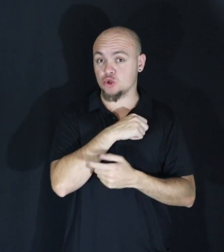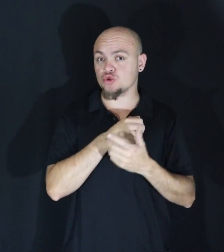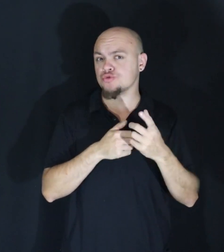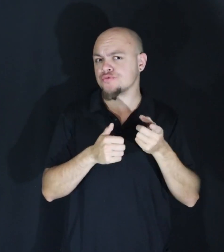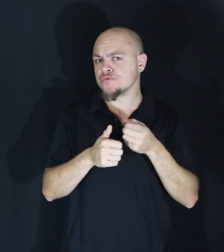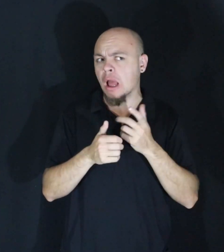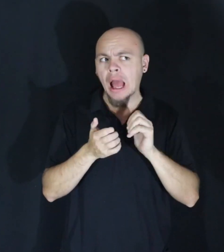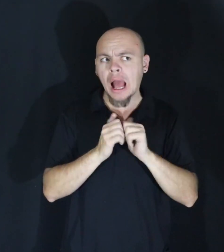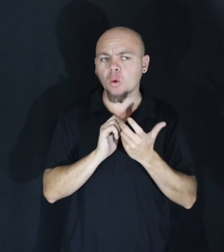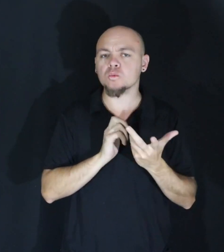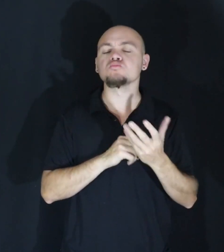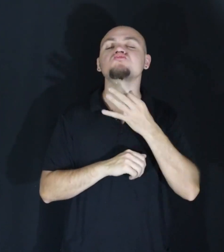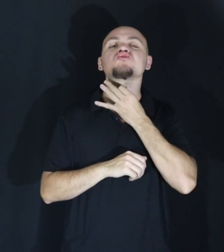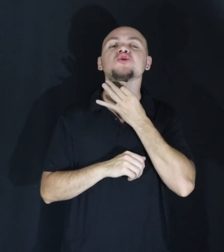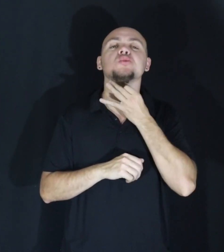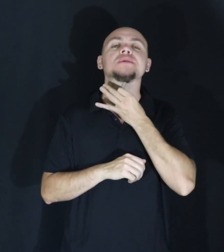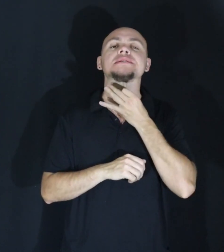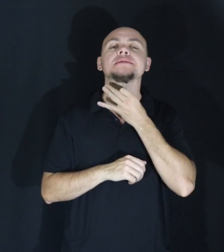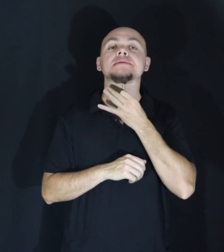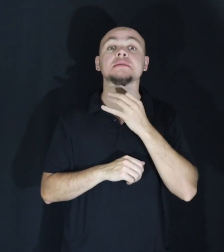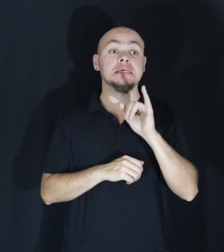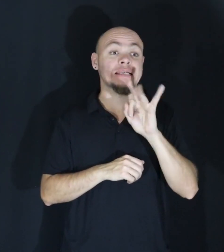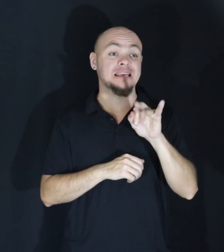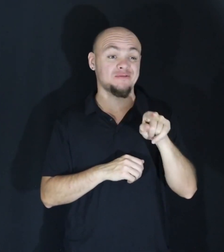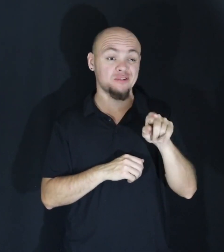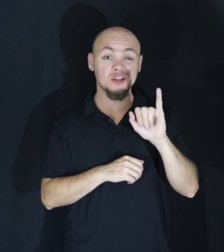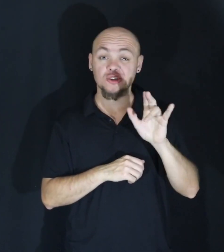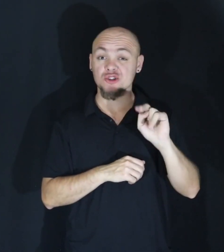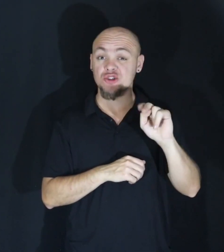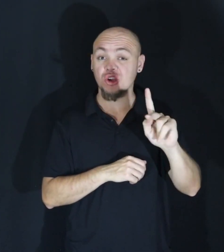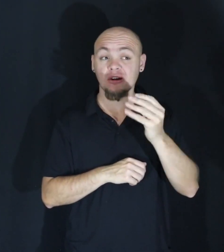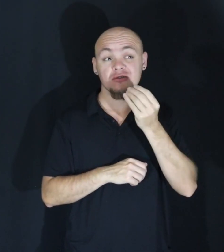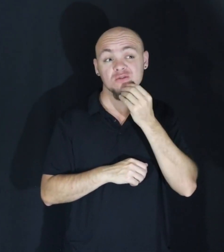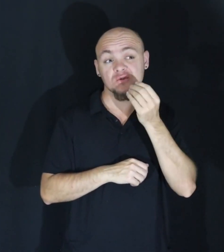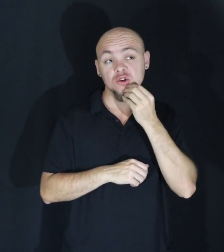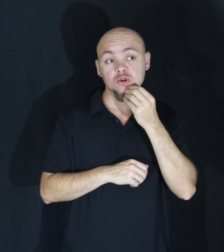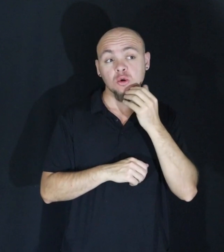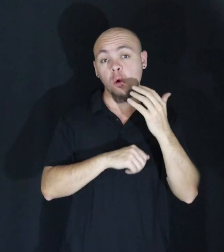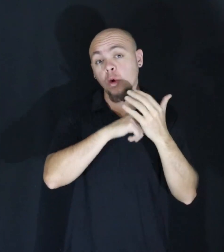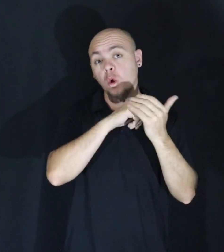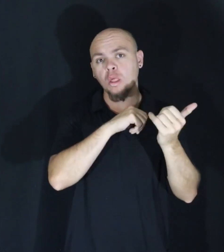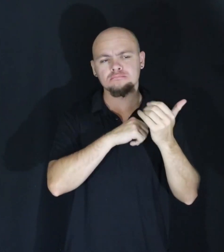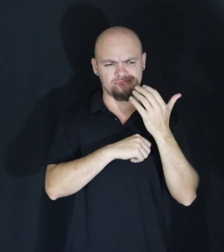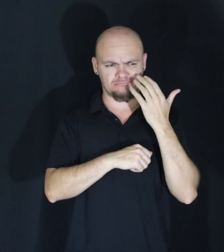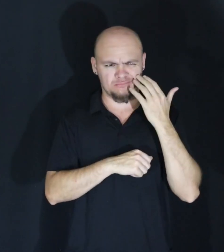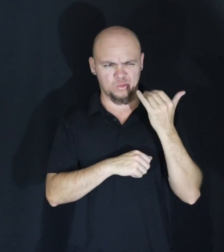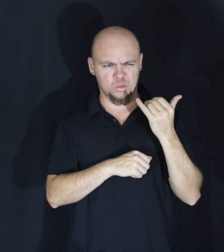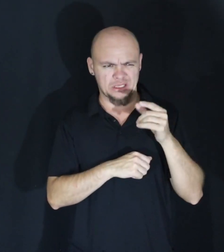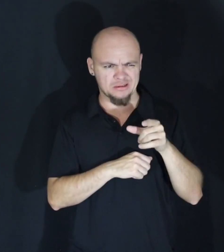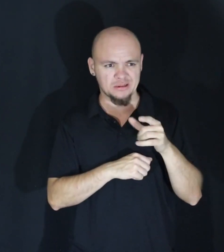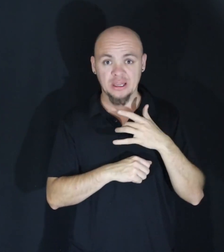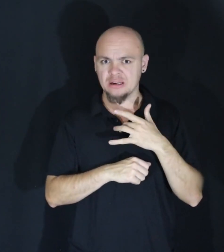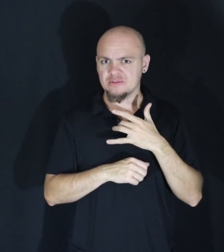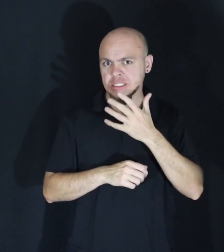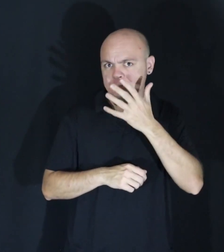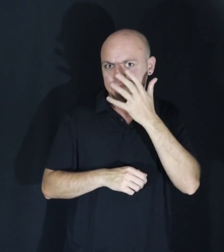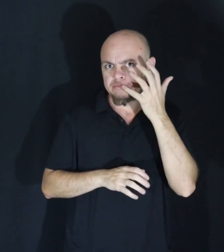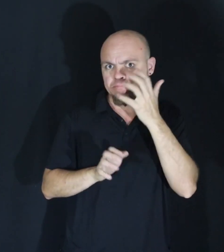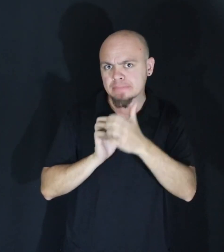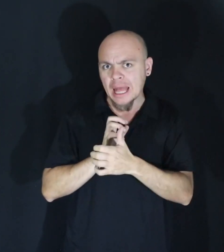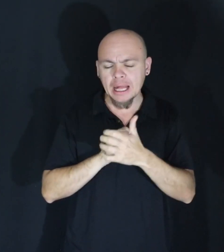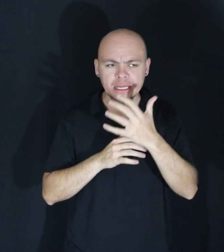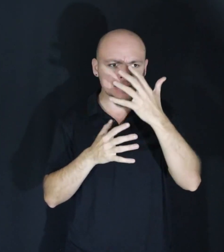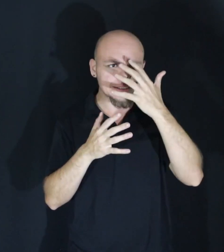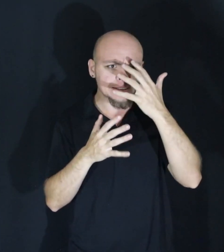curious. If junk foods call out to you, ask yourself, why? Do I feel mad,